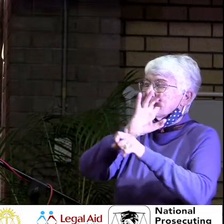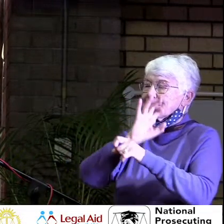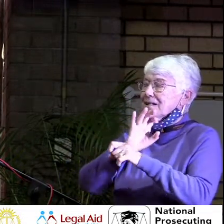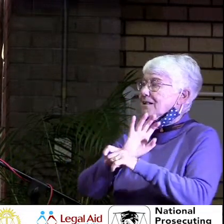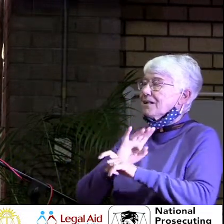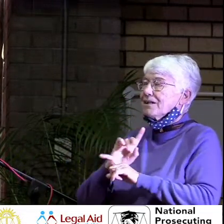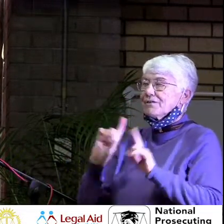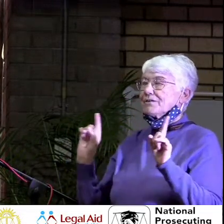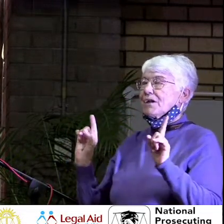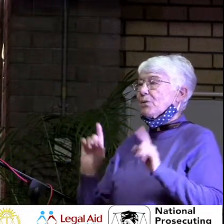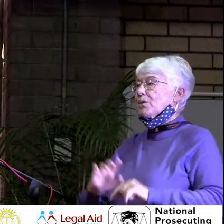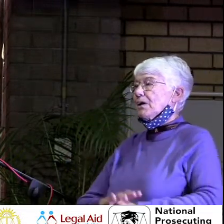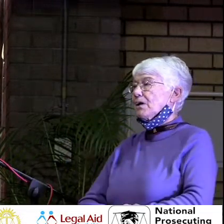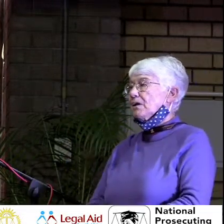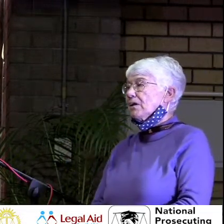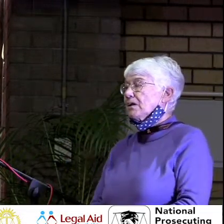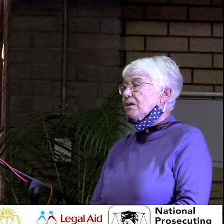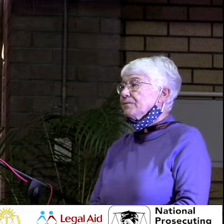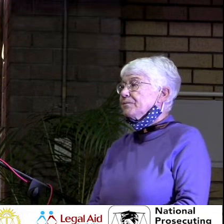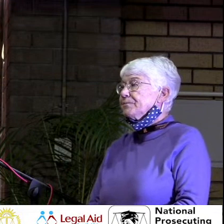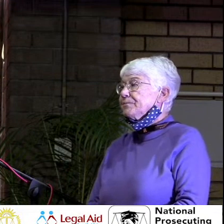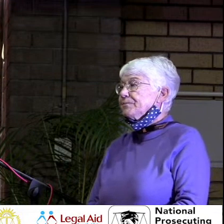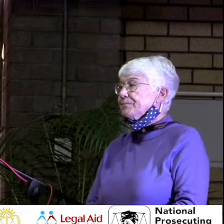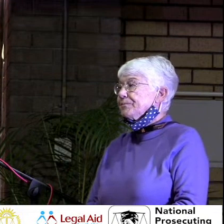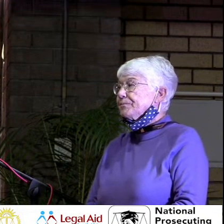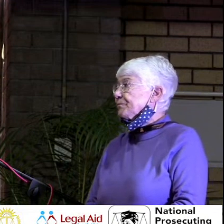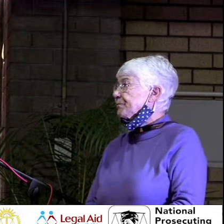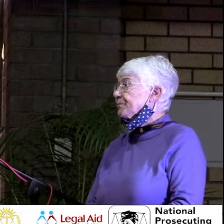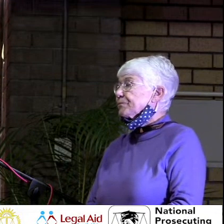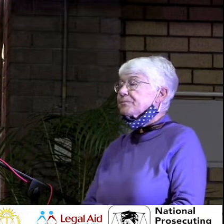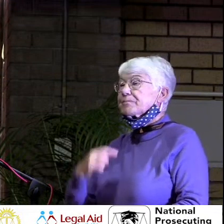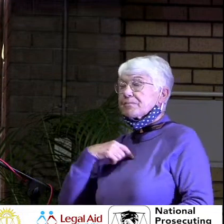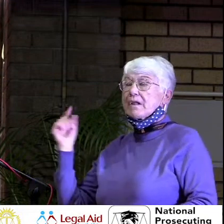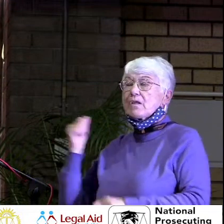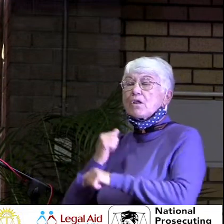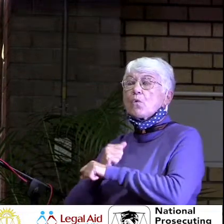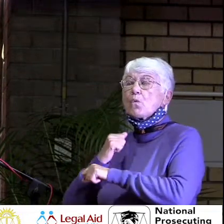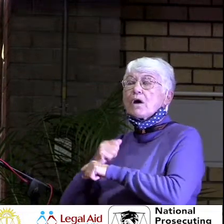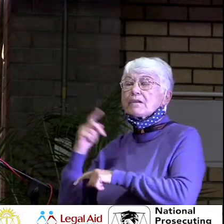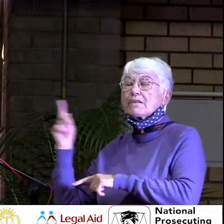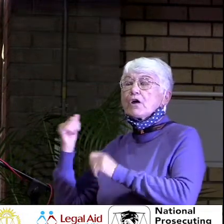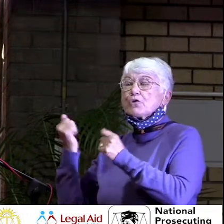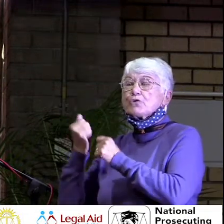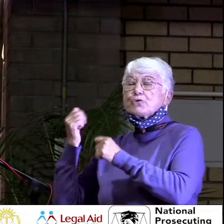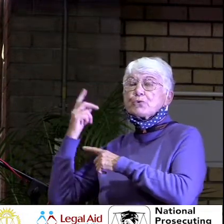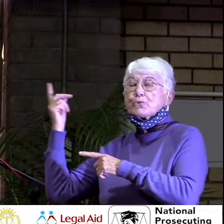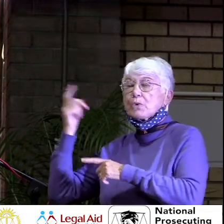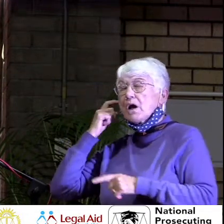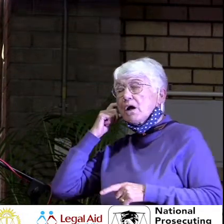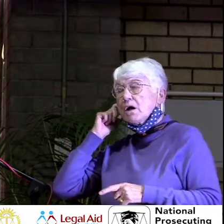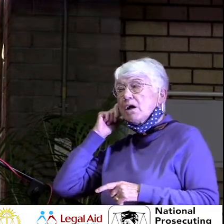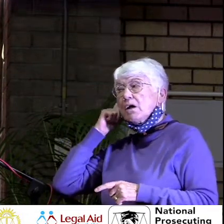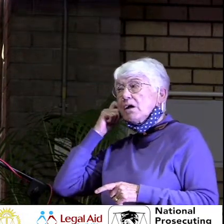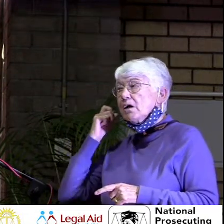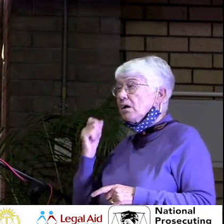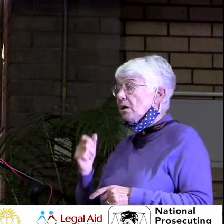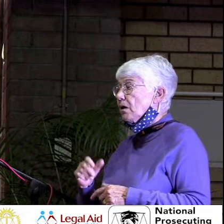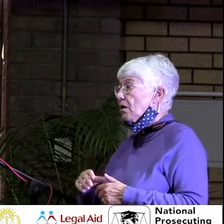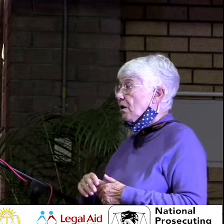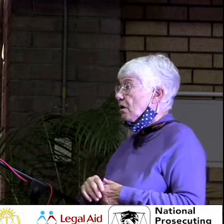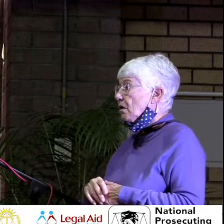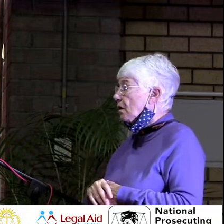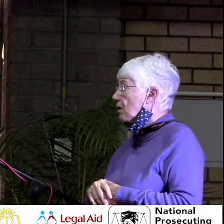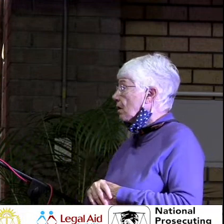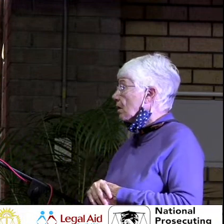for us to share with you is that with the work that we are doing, we did not thumbsuck it. It